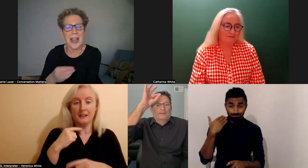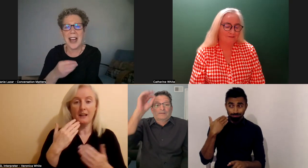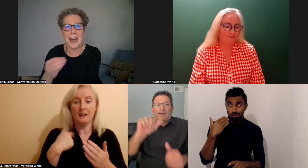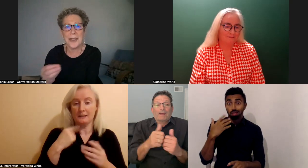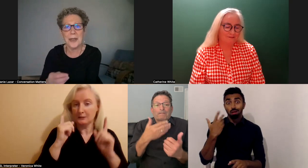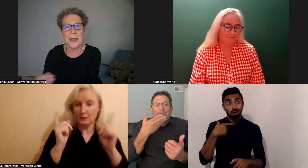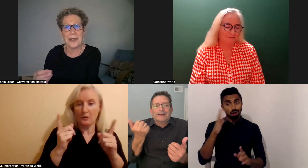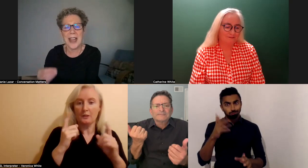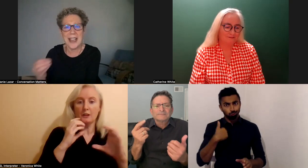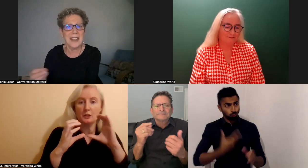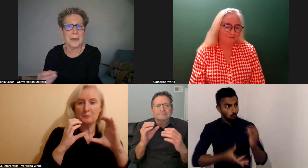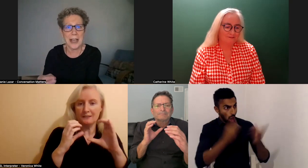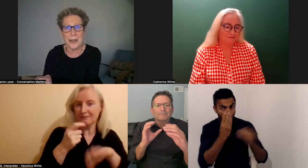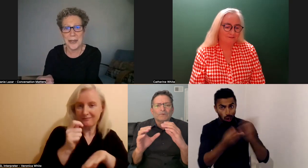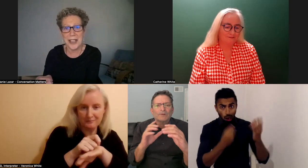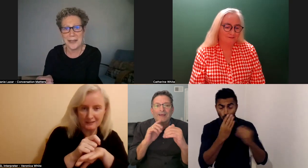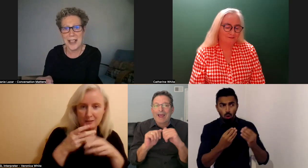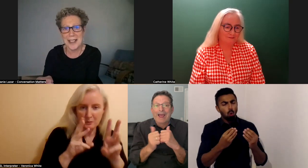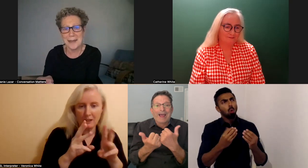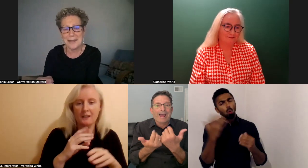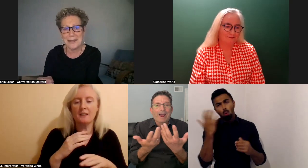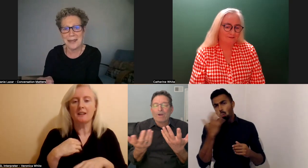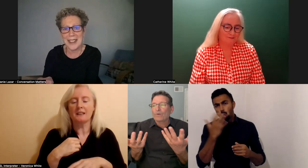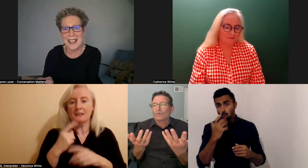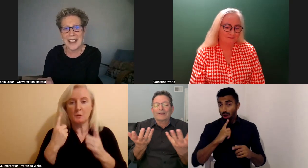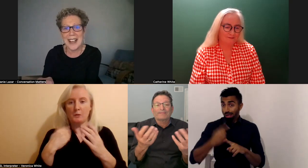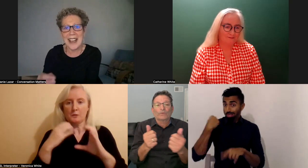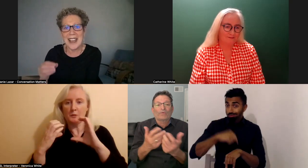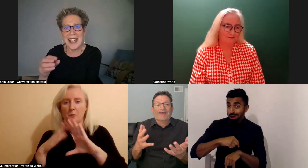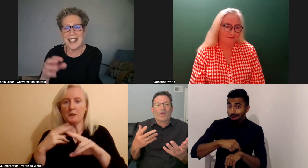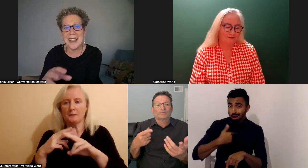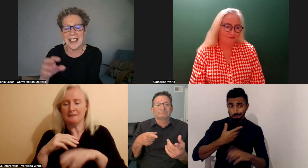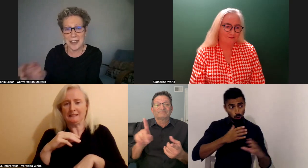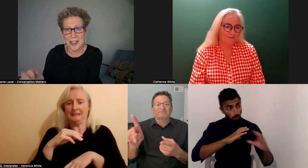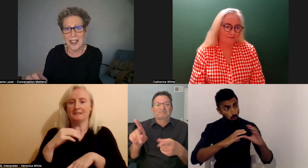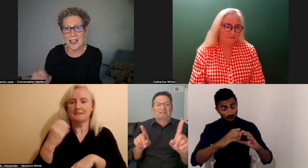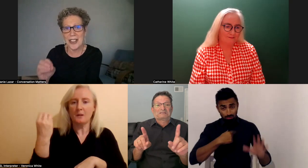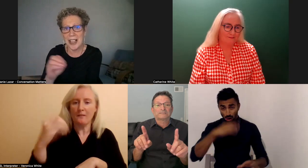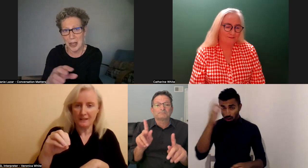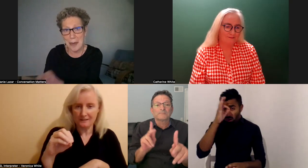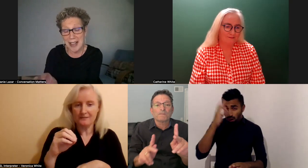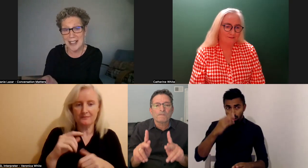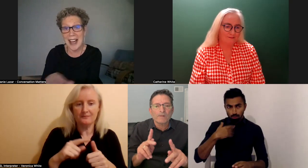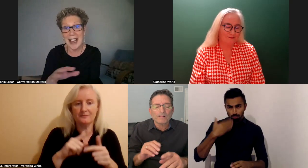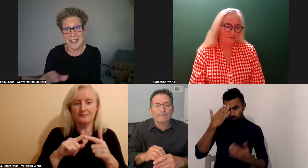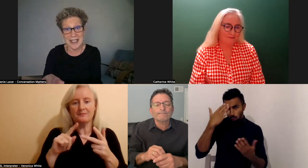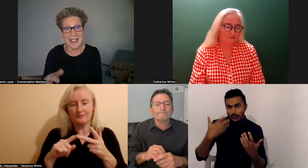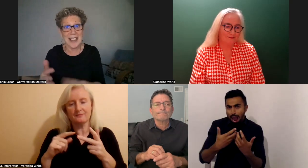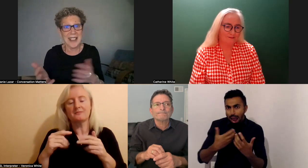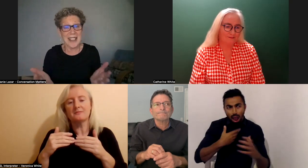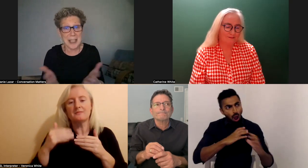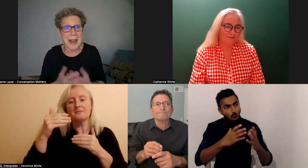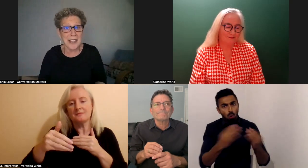how to do with anything without causing offence. In another introduction, I'll go back